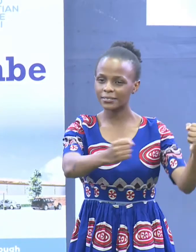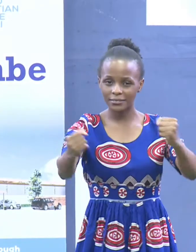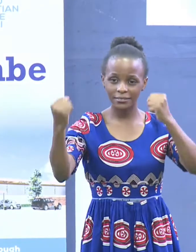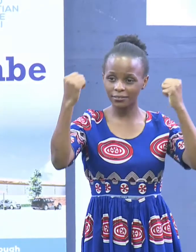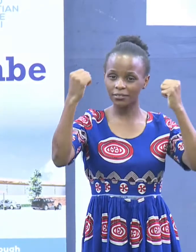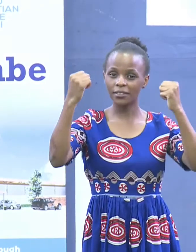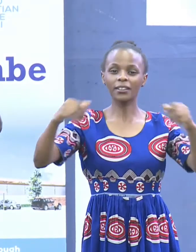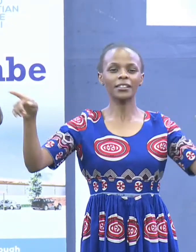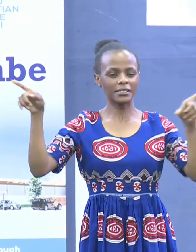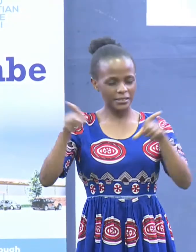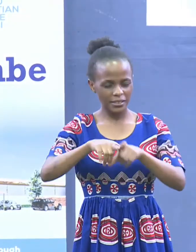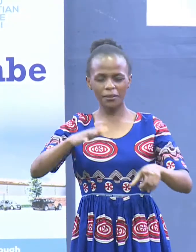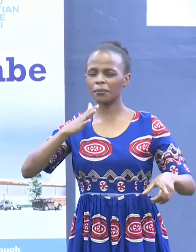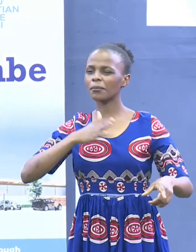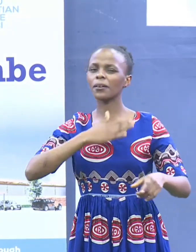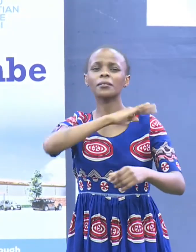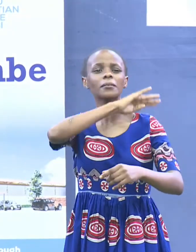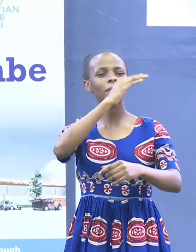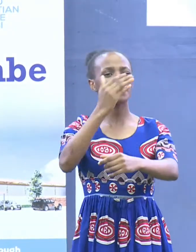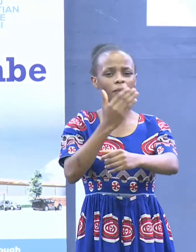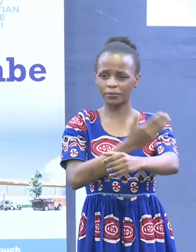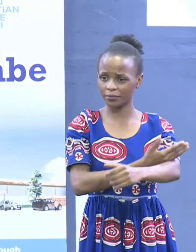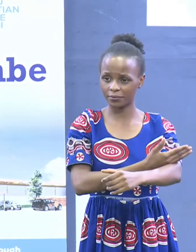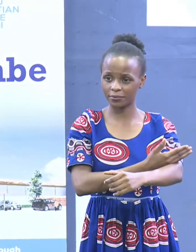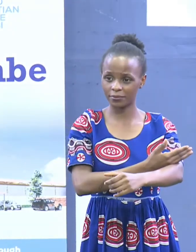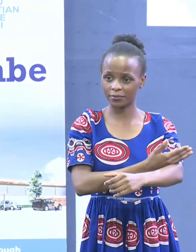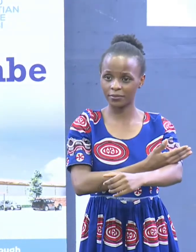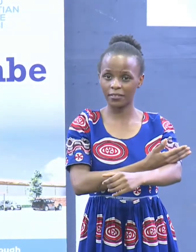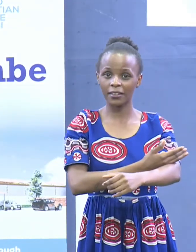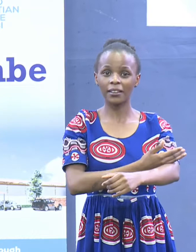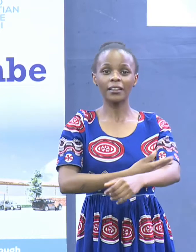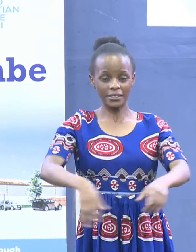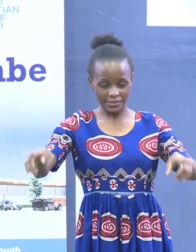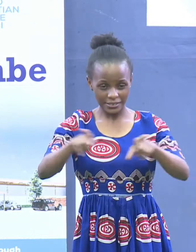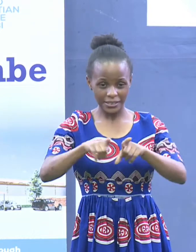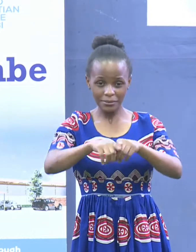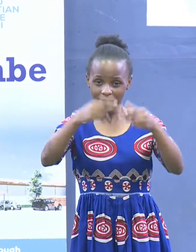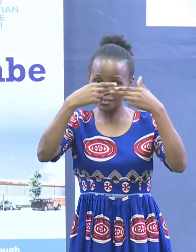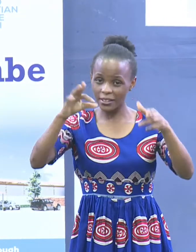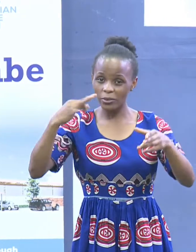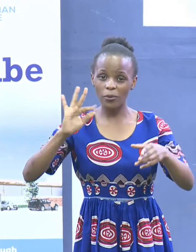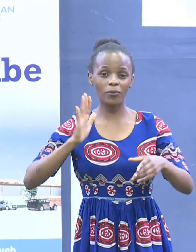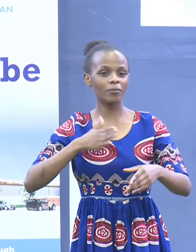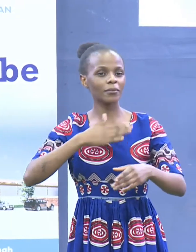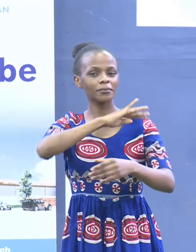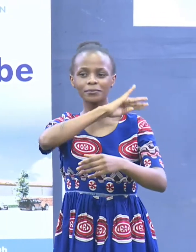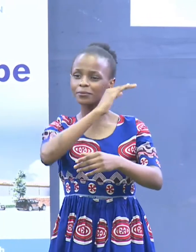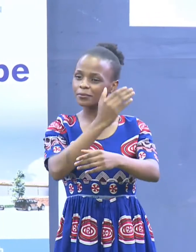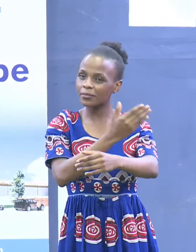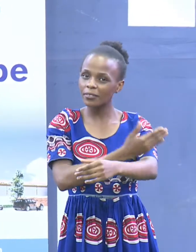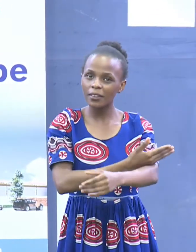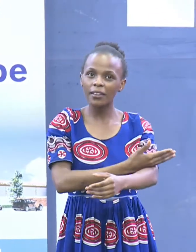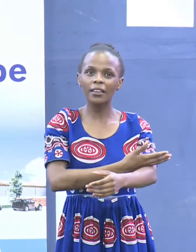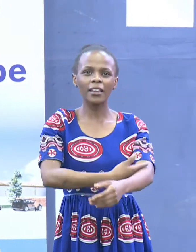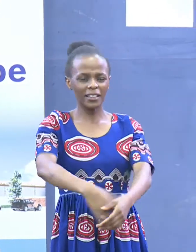might. Era amanyi gange. And the beginning of my strength. Era amanyi gange mwe gasokera. And the beginning of my strength.